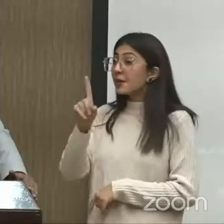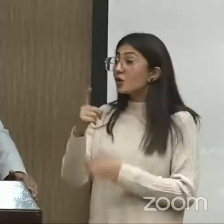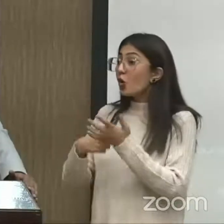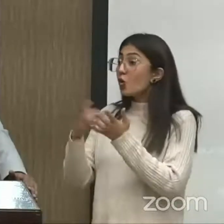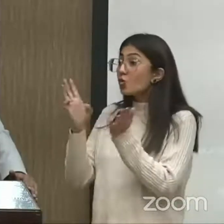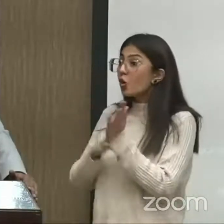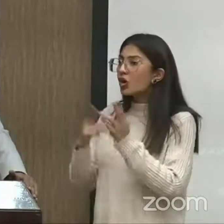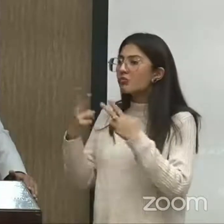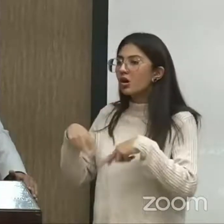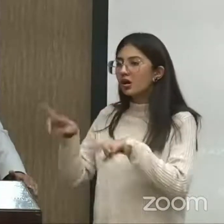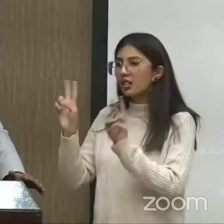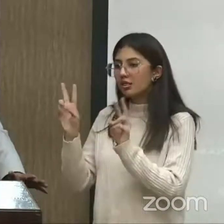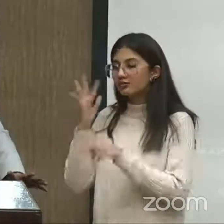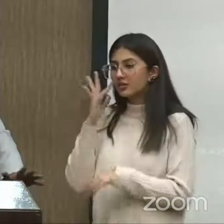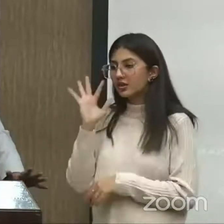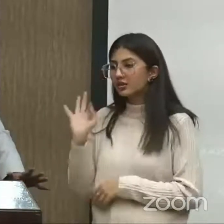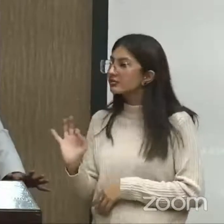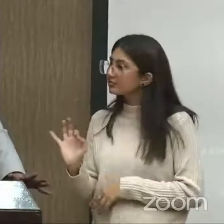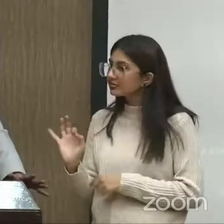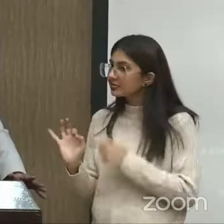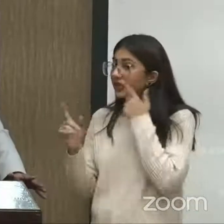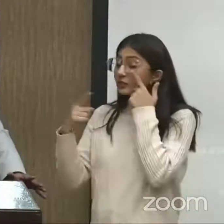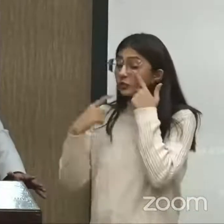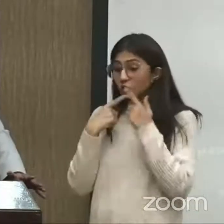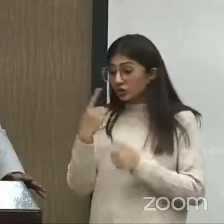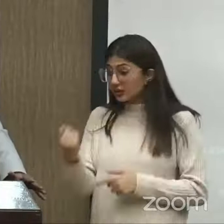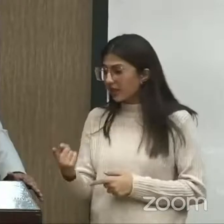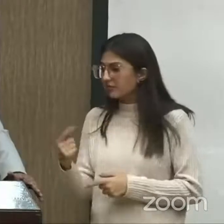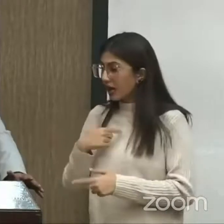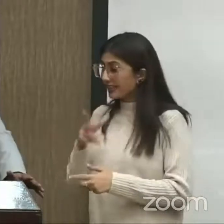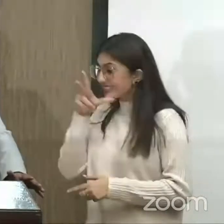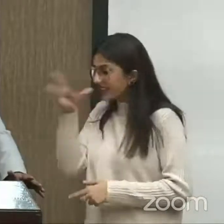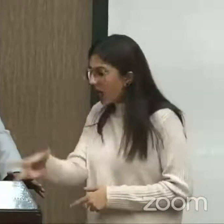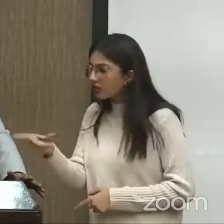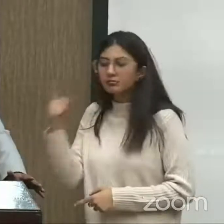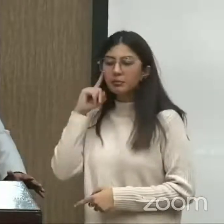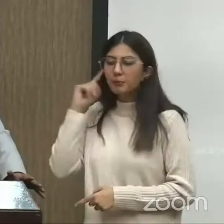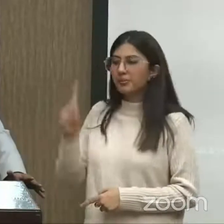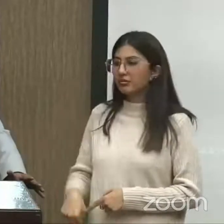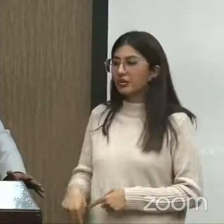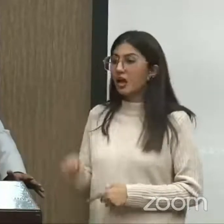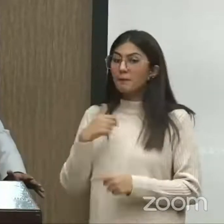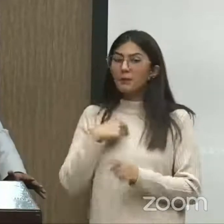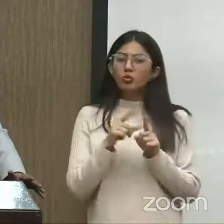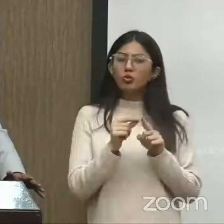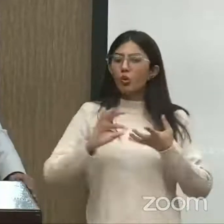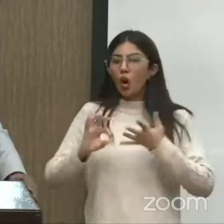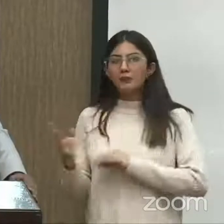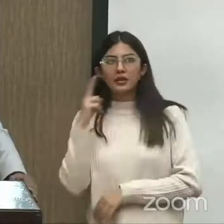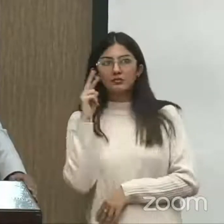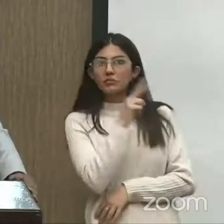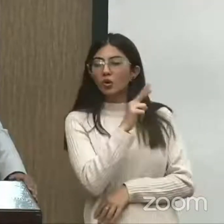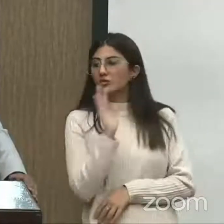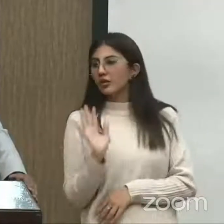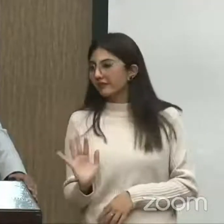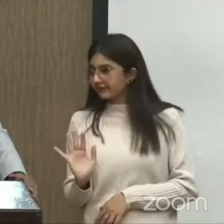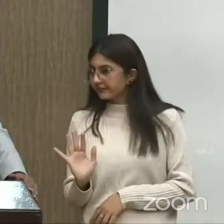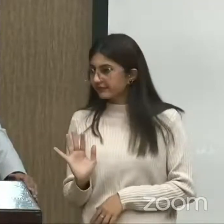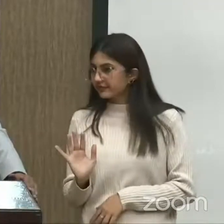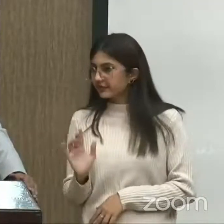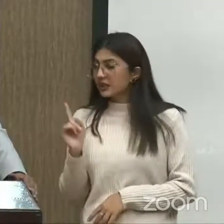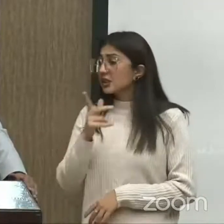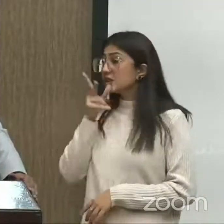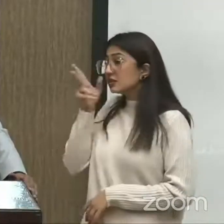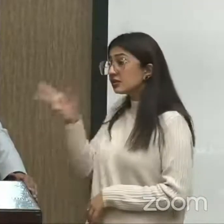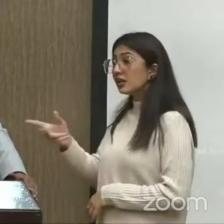it. If you tell them what to do, they will not do it. But if you role model it, they will probably understand you better. But he said something very profound. He